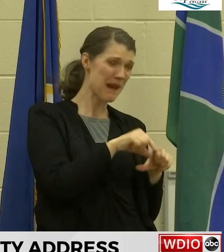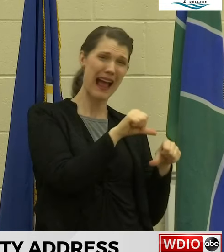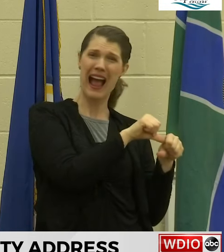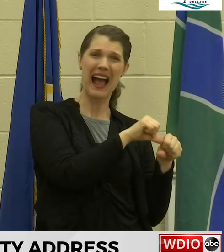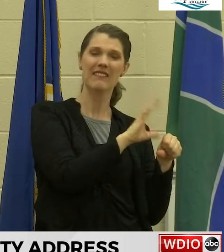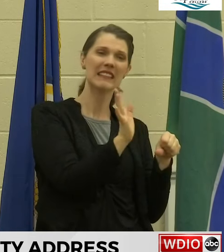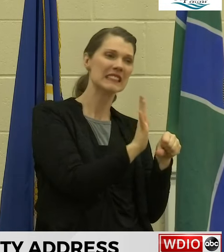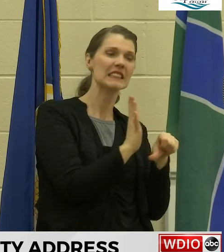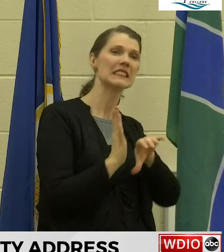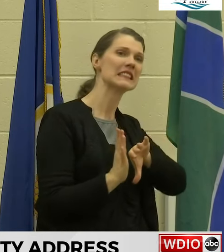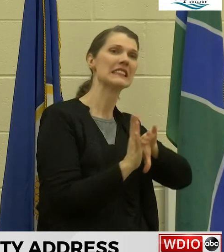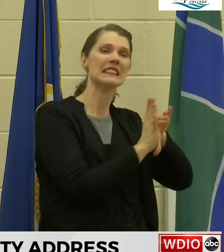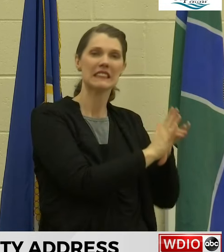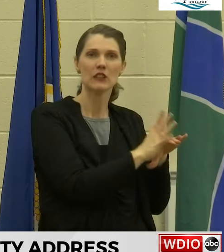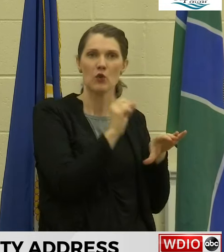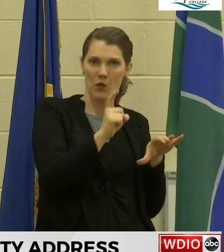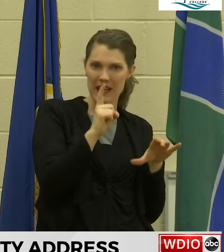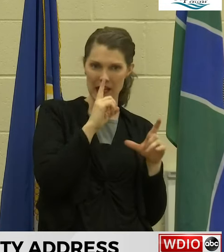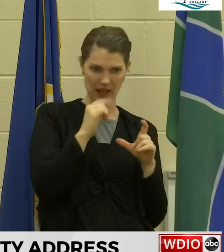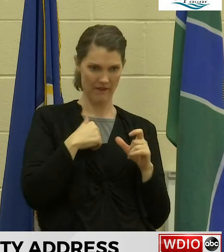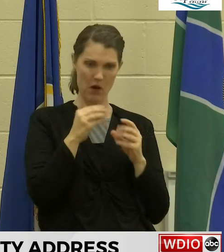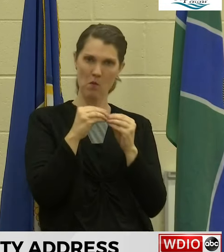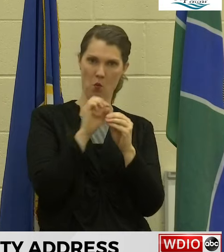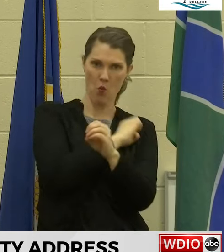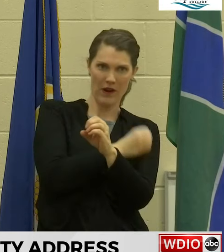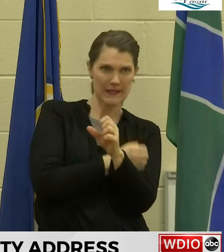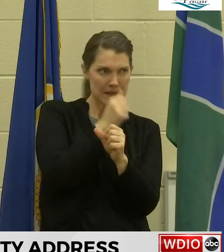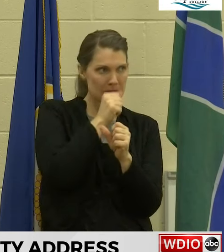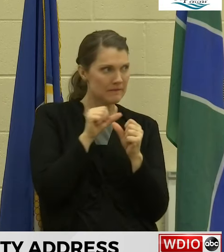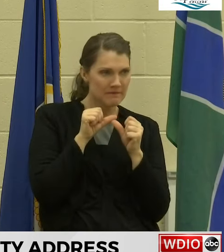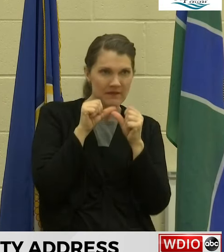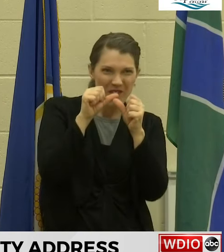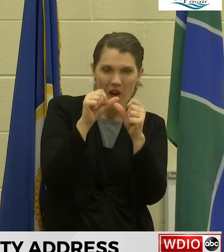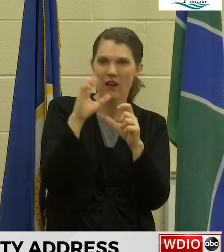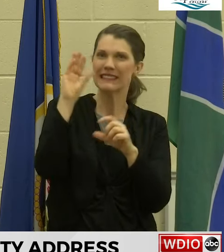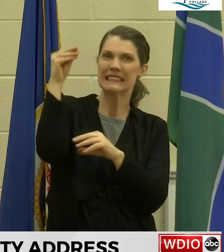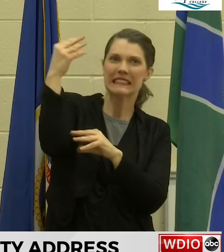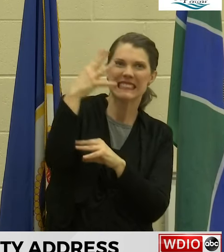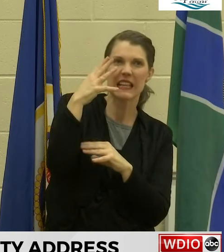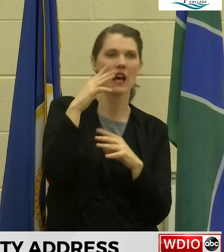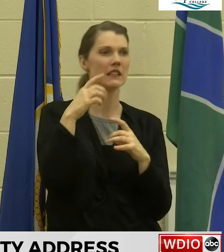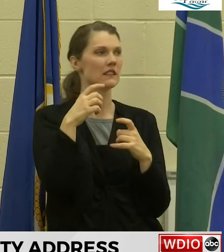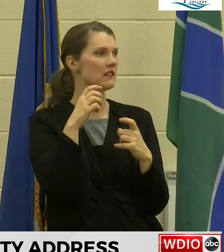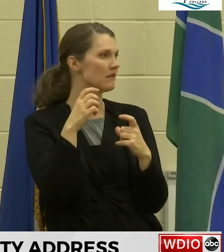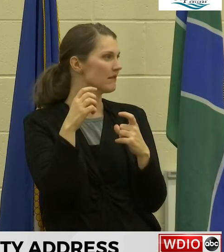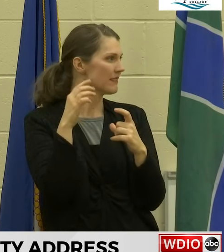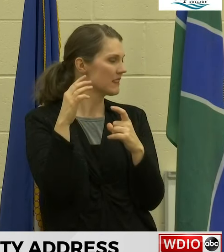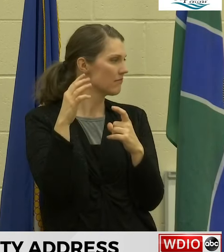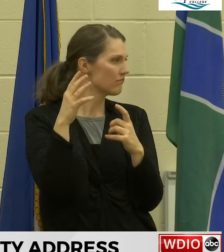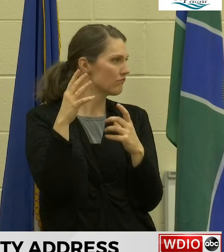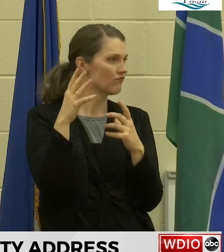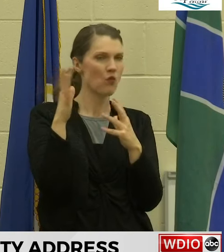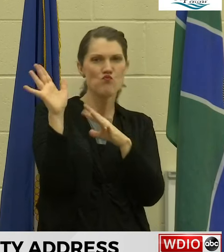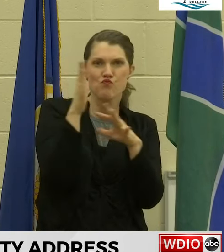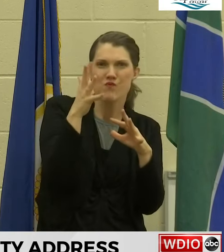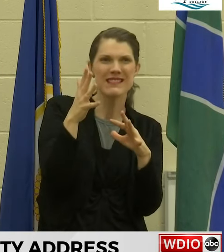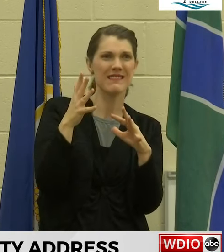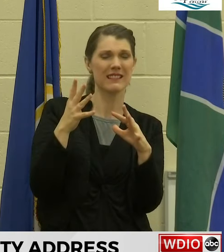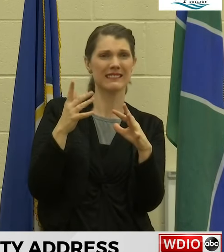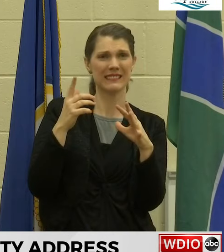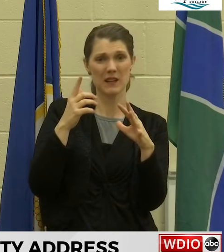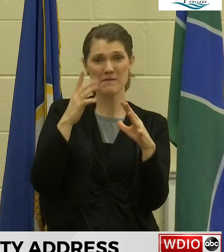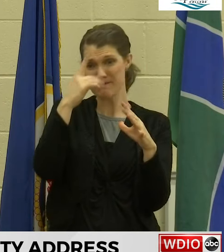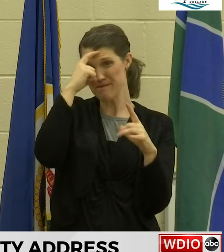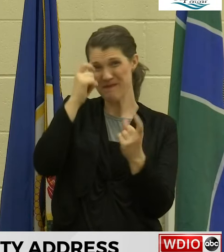and build our infrastructure to be more resilient as we continue to face 500-year storms every few